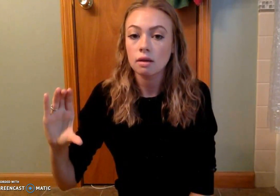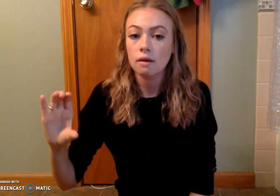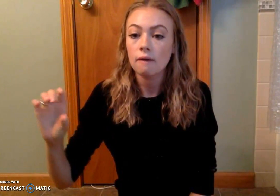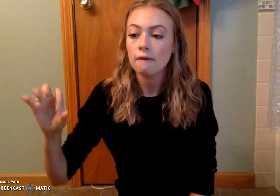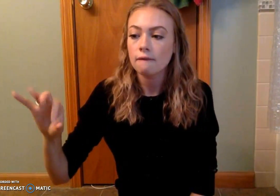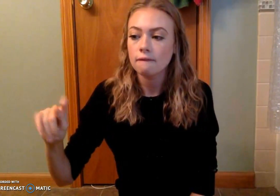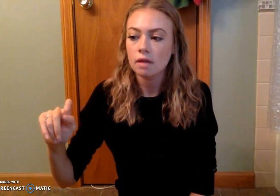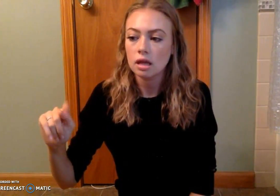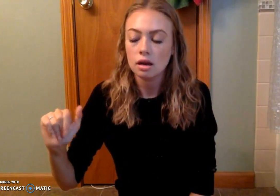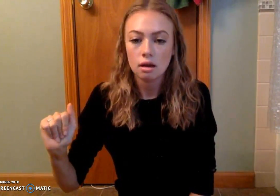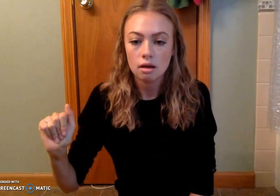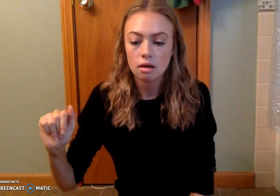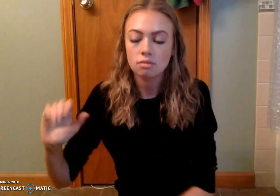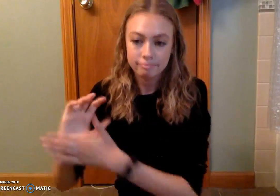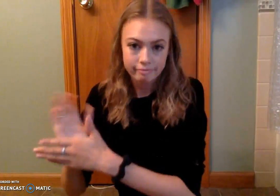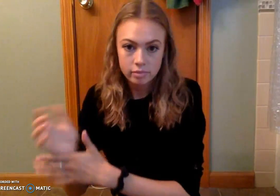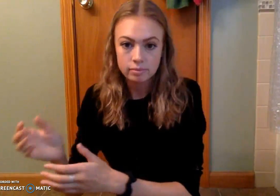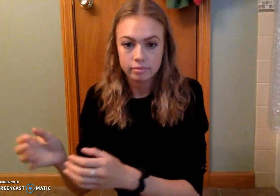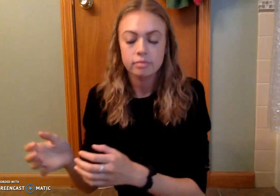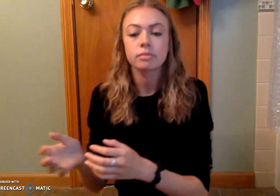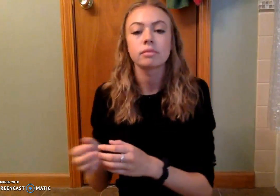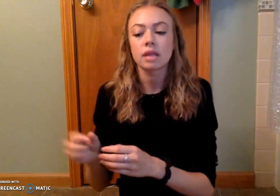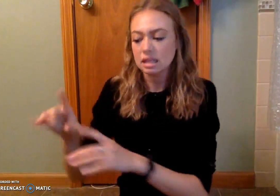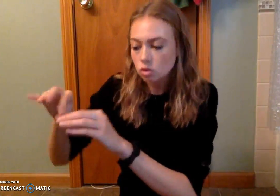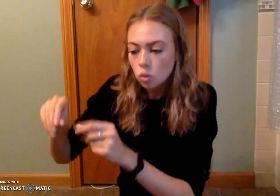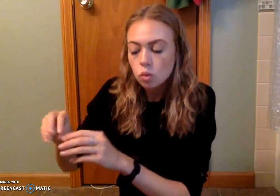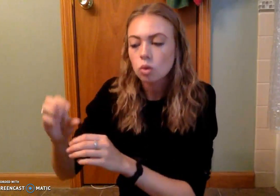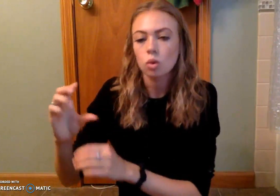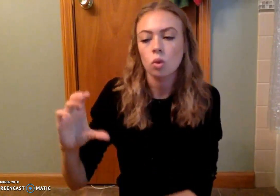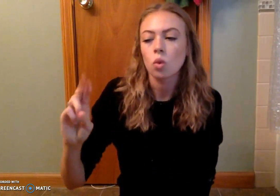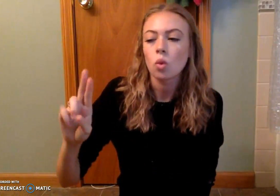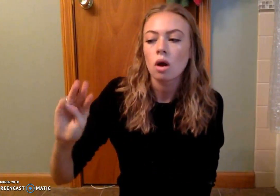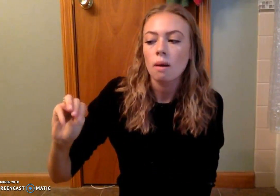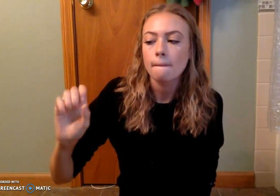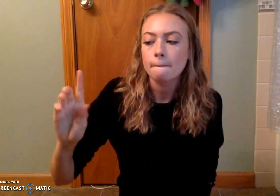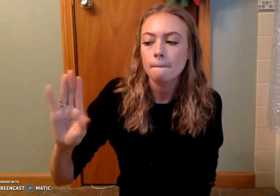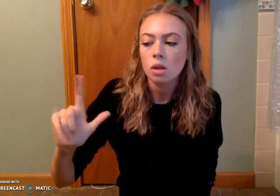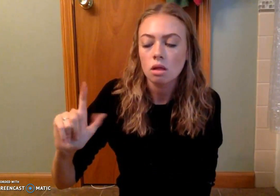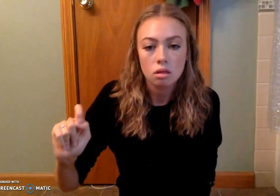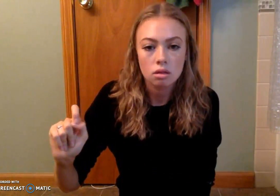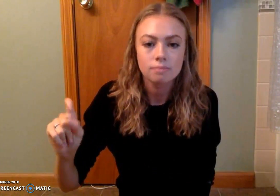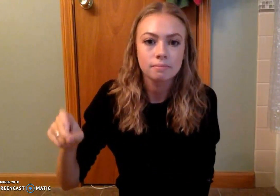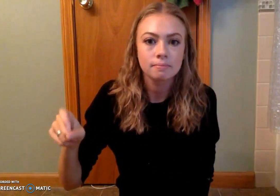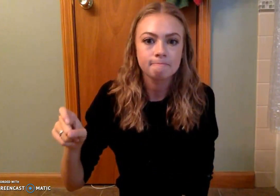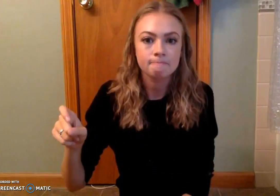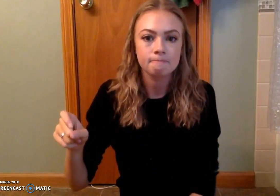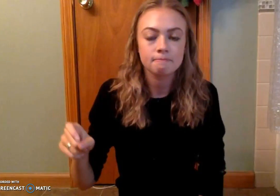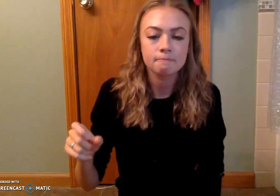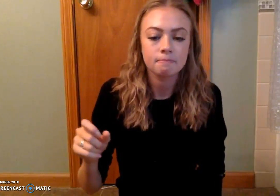All right. Now let's see if we got all those ingredients. Very good. So preheat